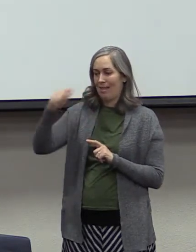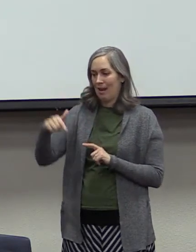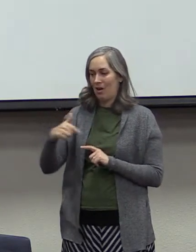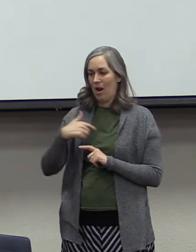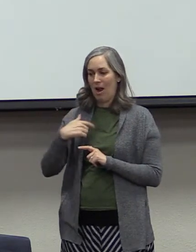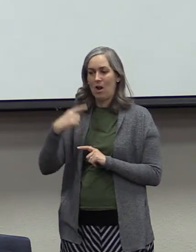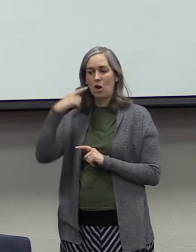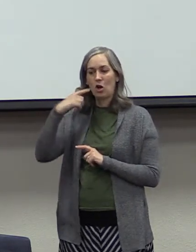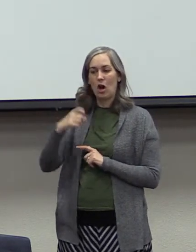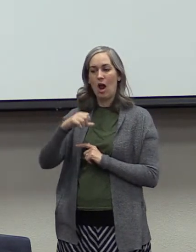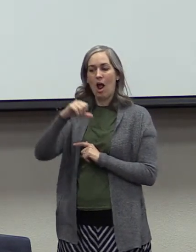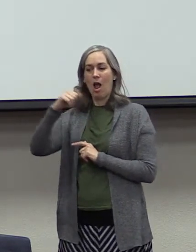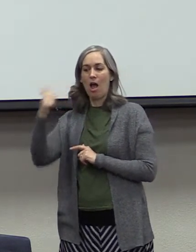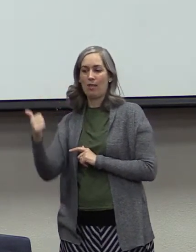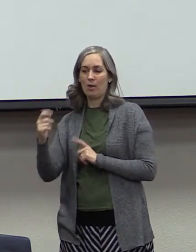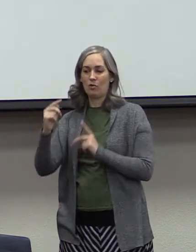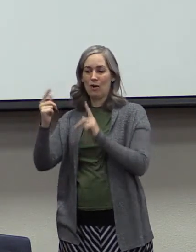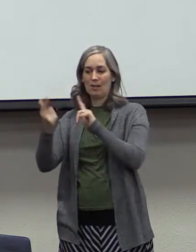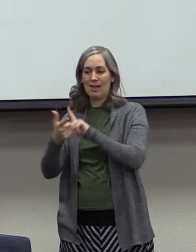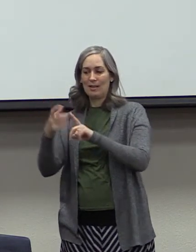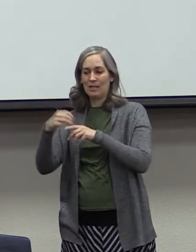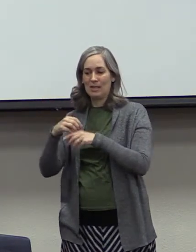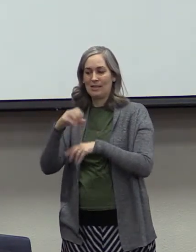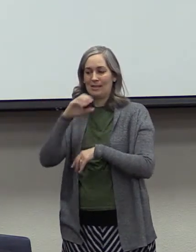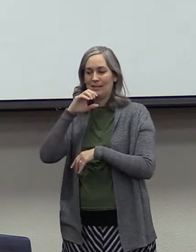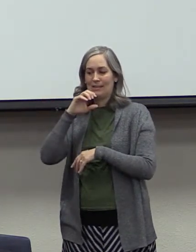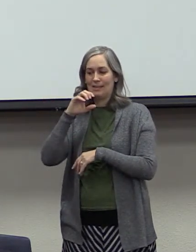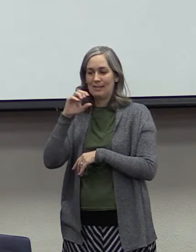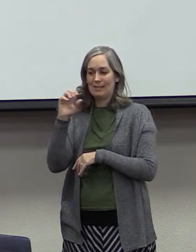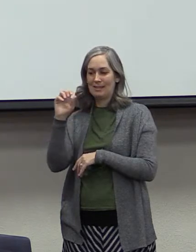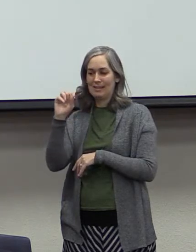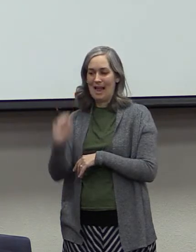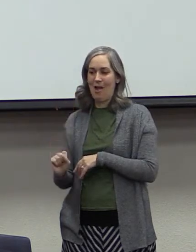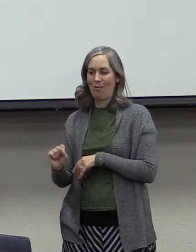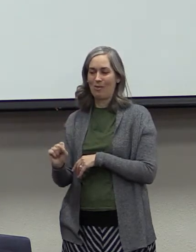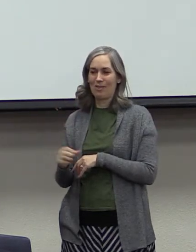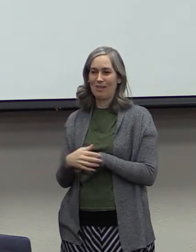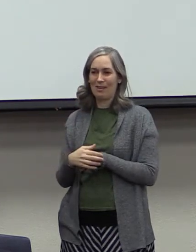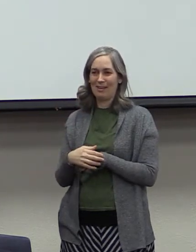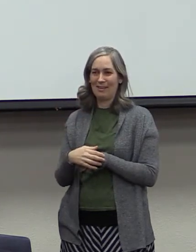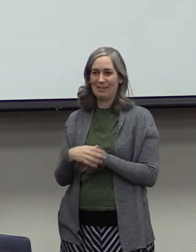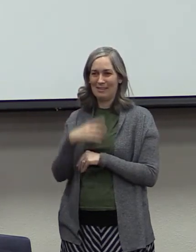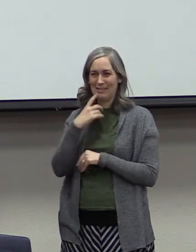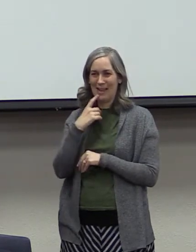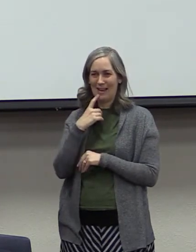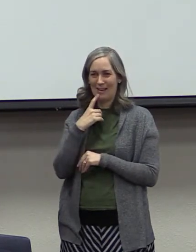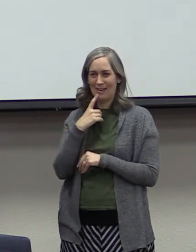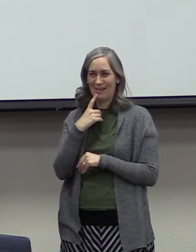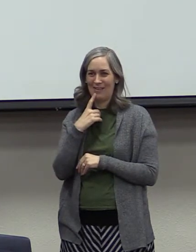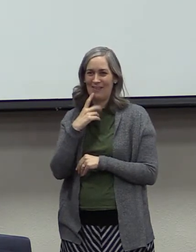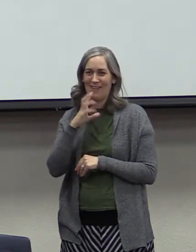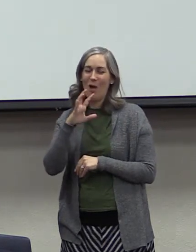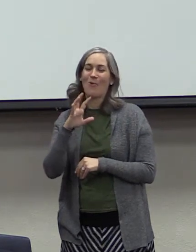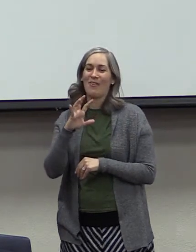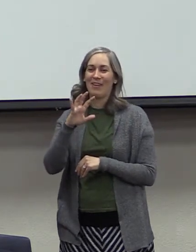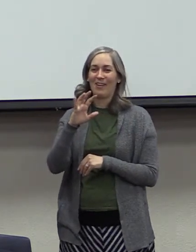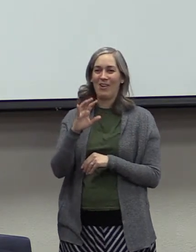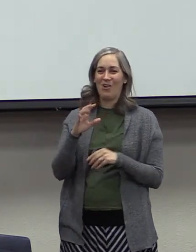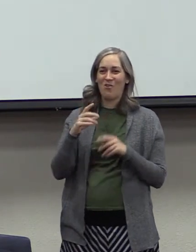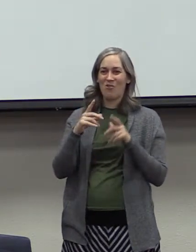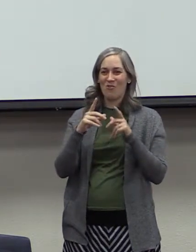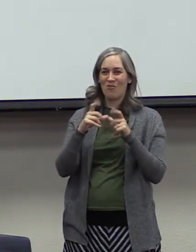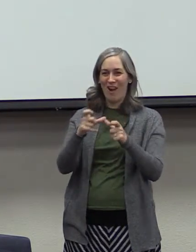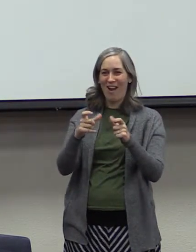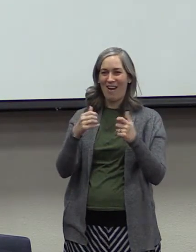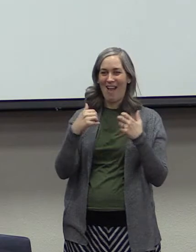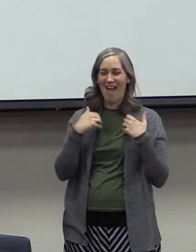figured it was Southern translation because it said, run the race with perseverance, fixing your eyes on Jesus.